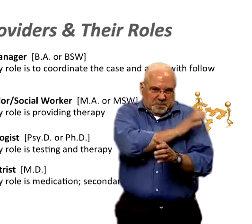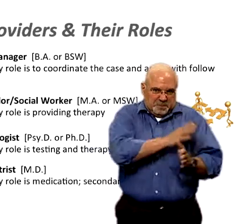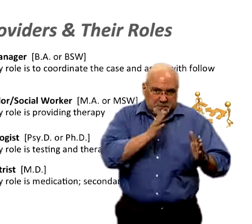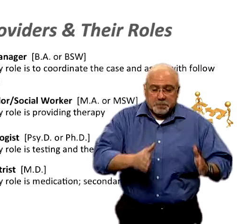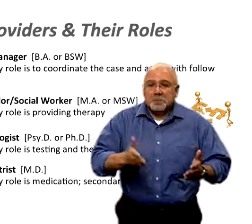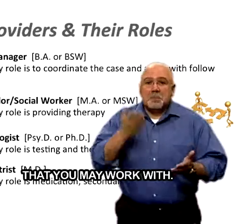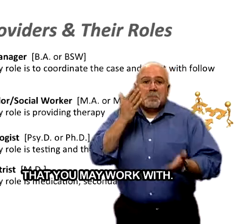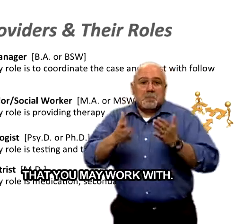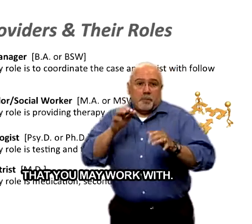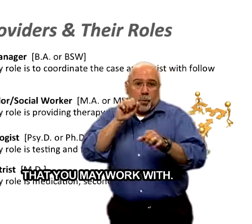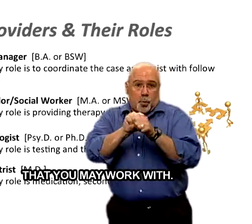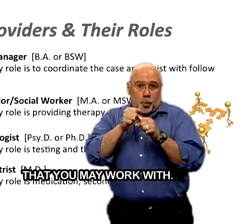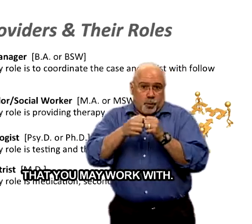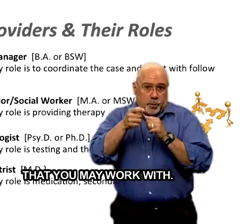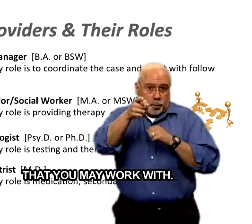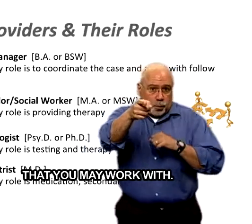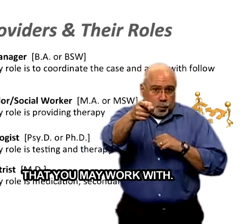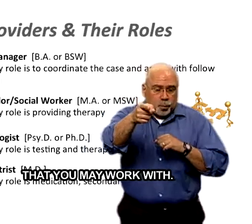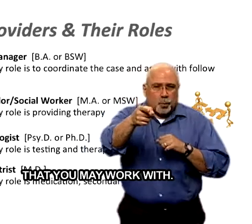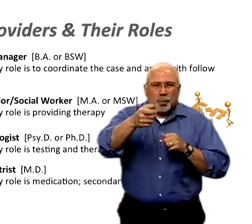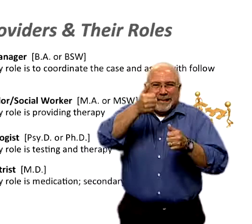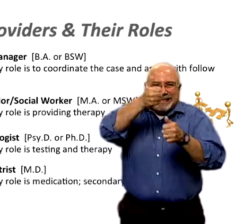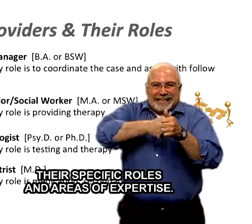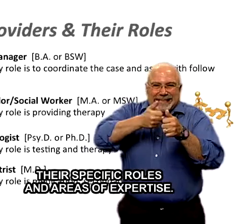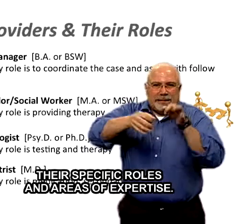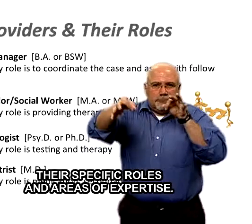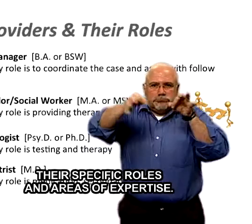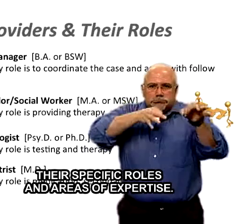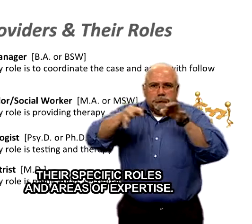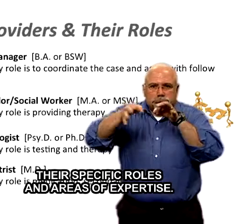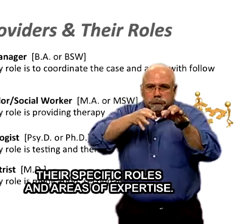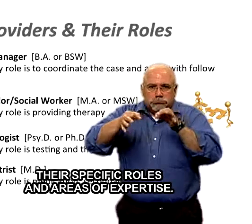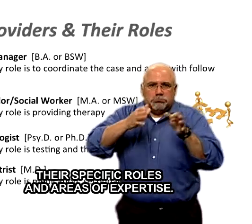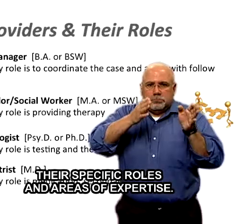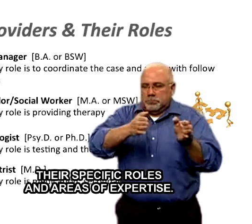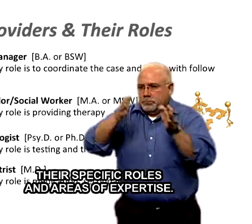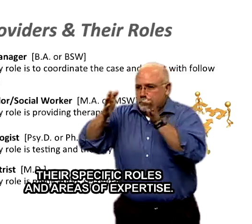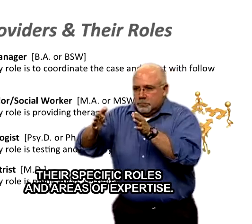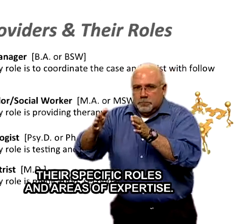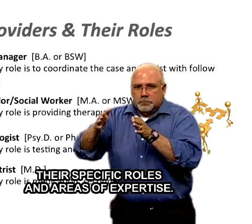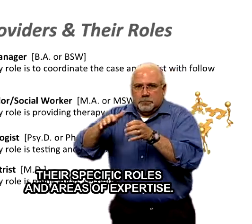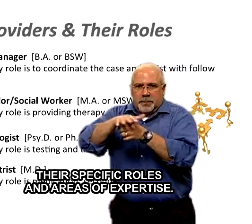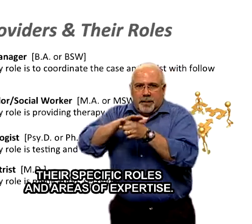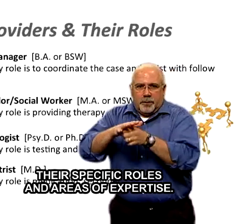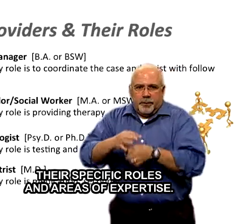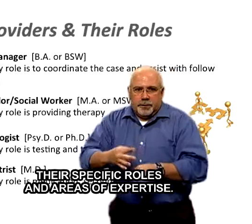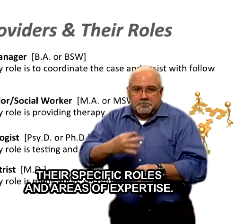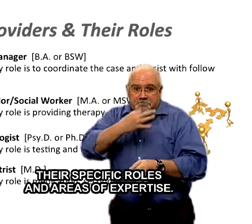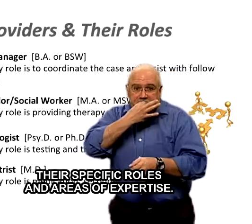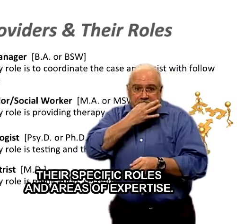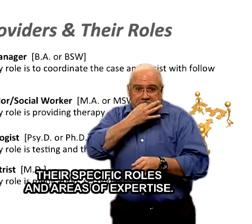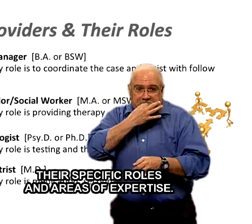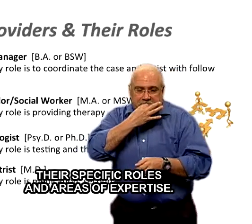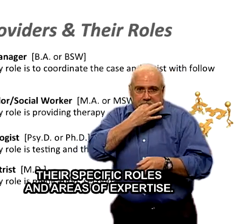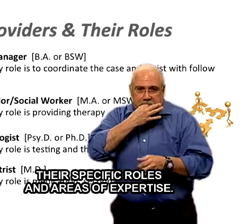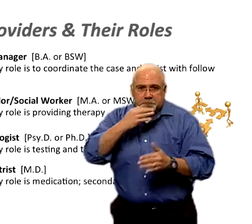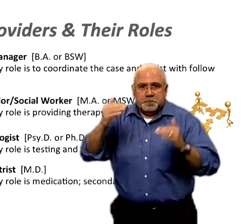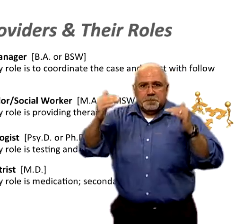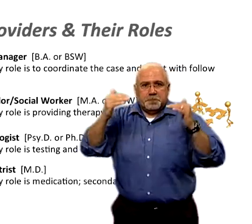that you may work with, their specific roles, and areas of